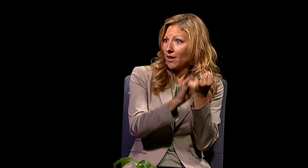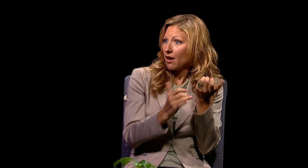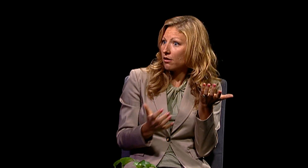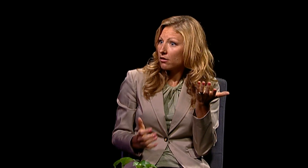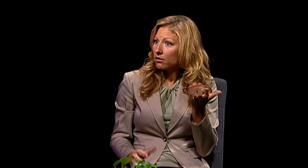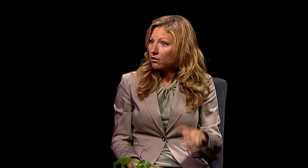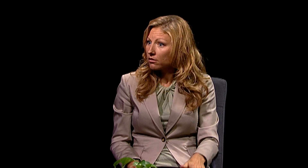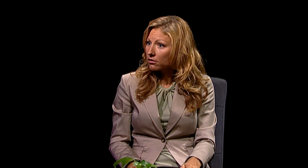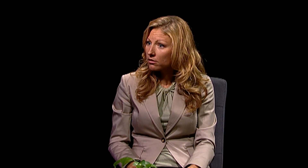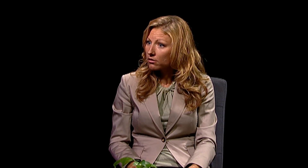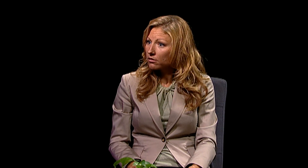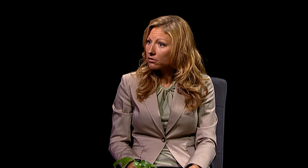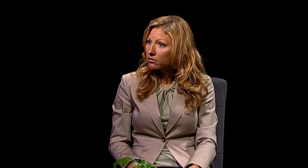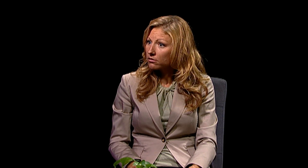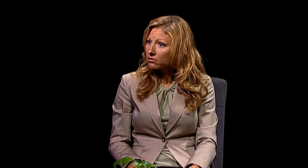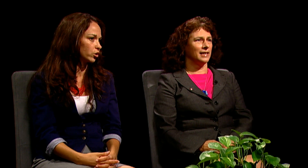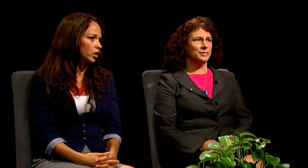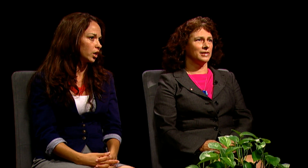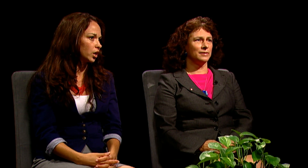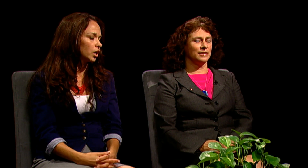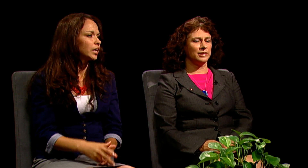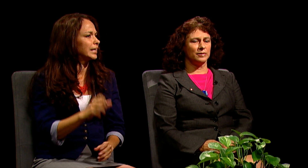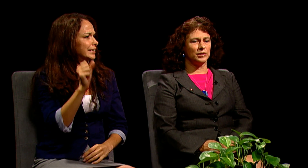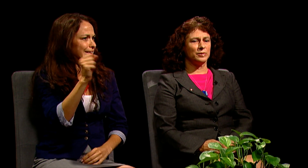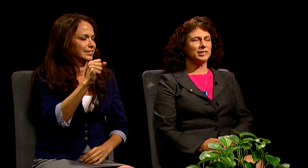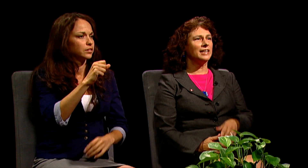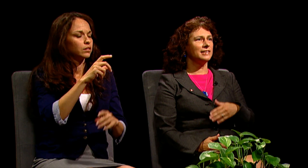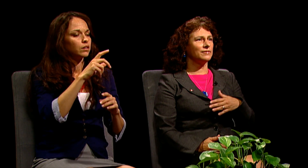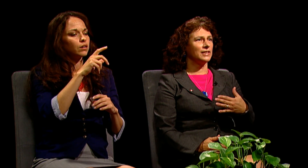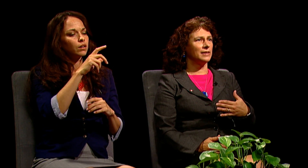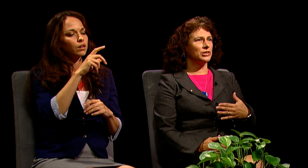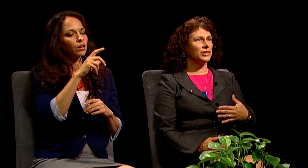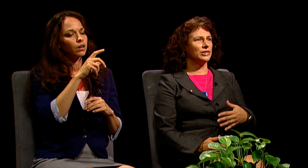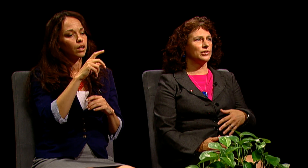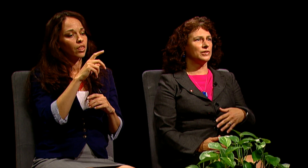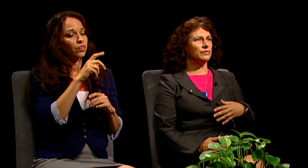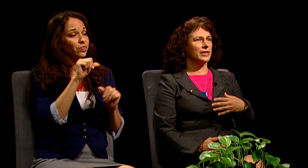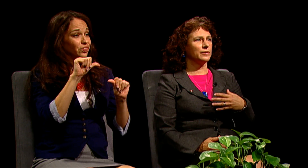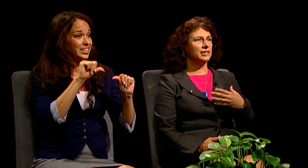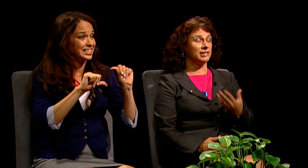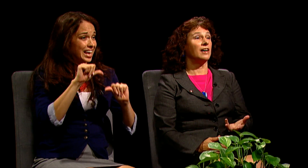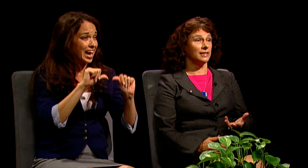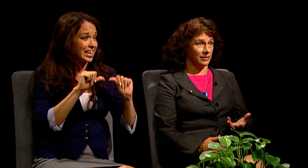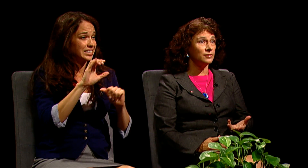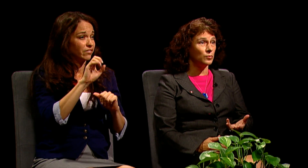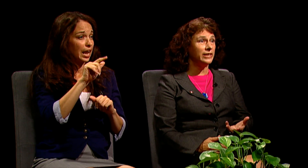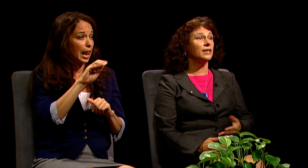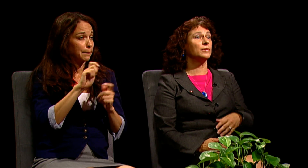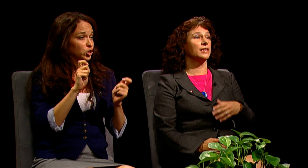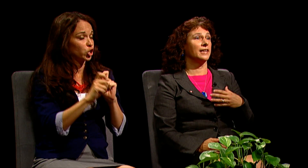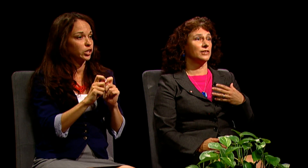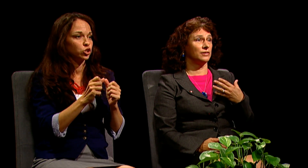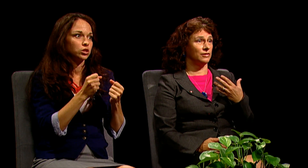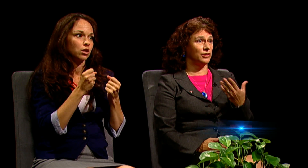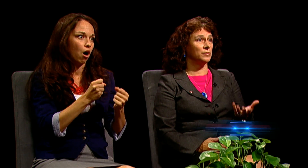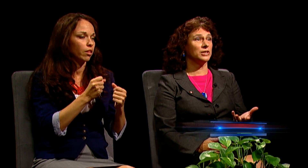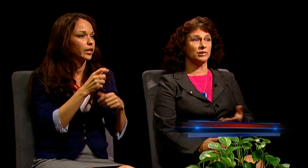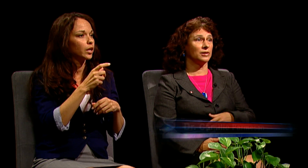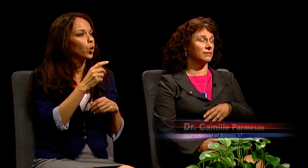emissions and those kinds of policies? Oh, absolutely. So the science of climate change is very solid. We know